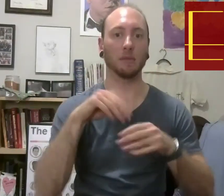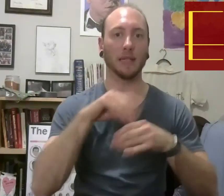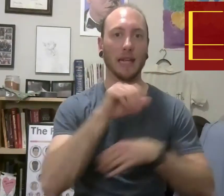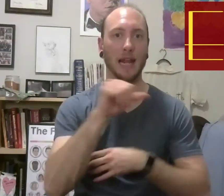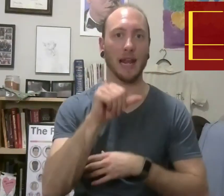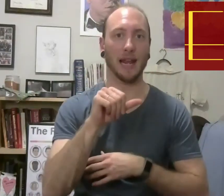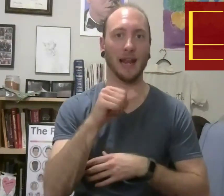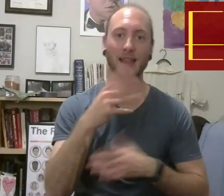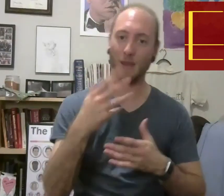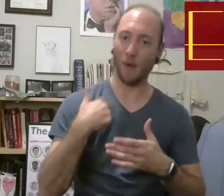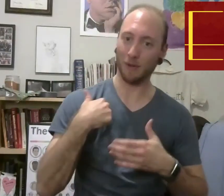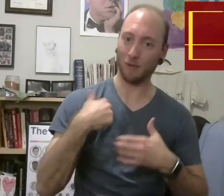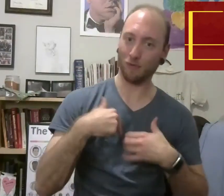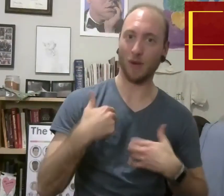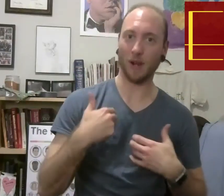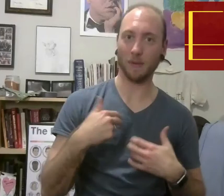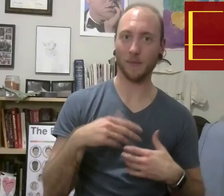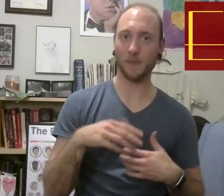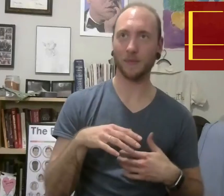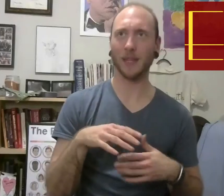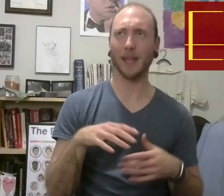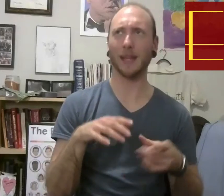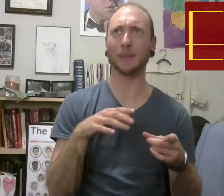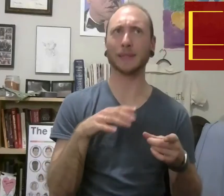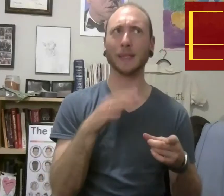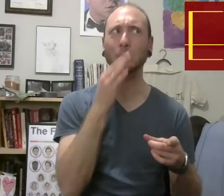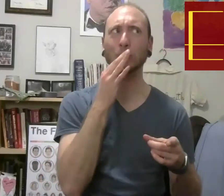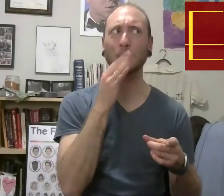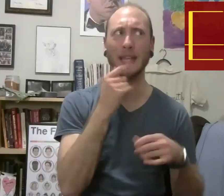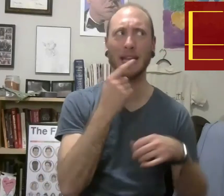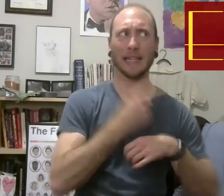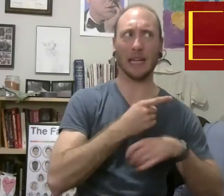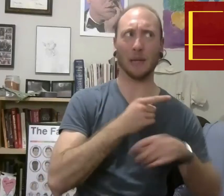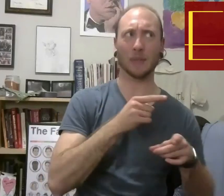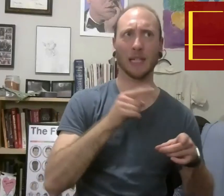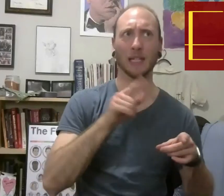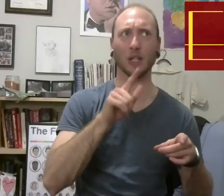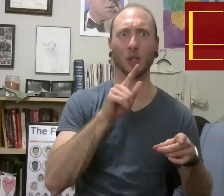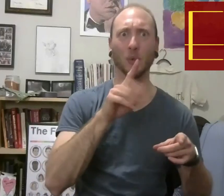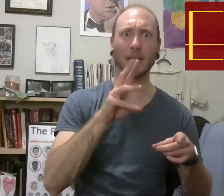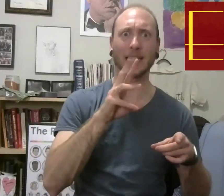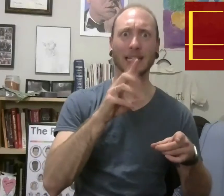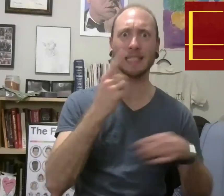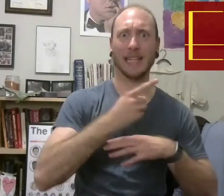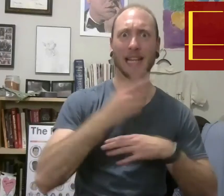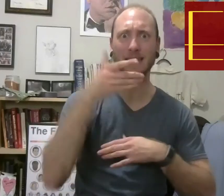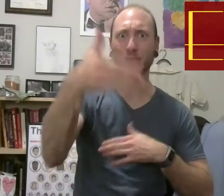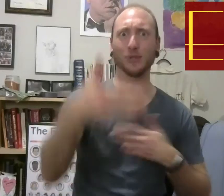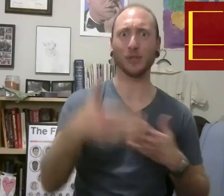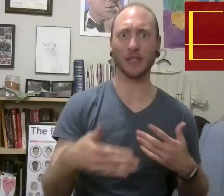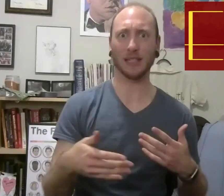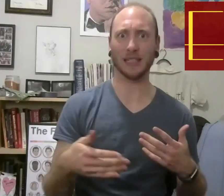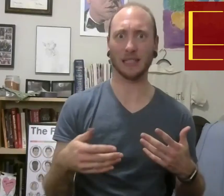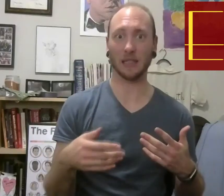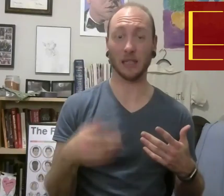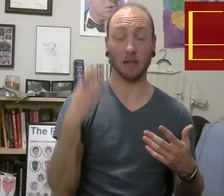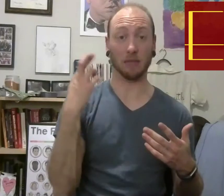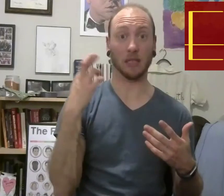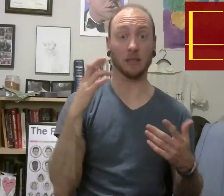was like 26 days away from my day one. And I realized like if I stayed sober, like I could